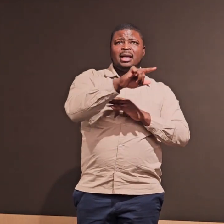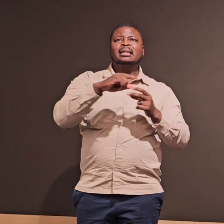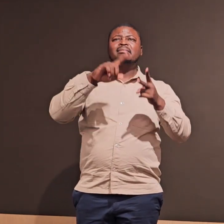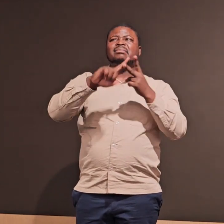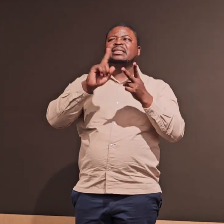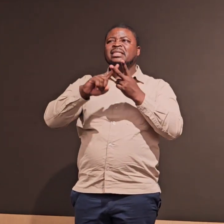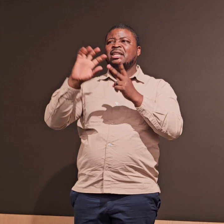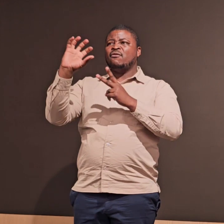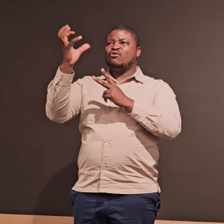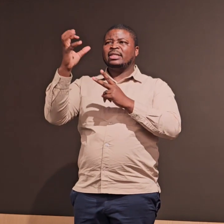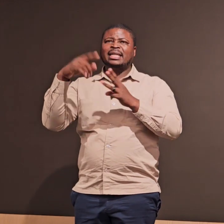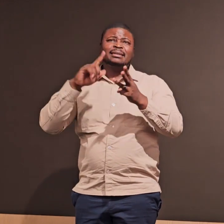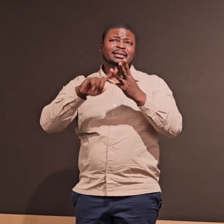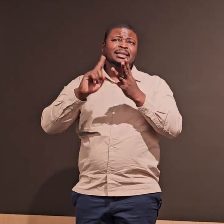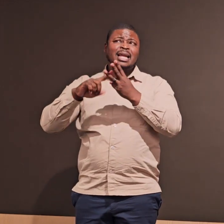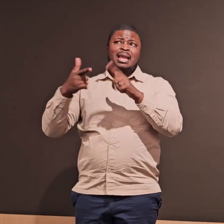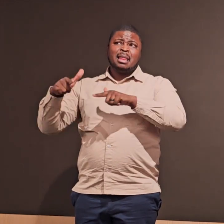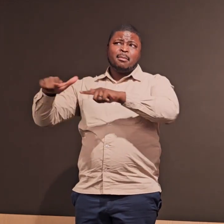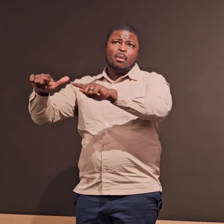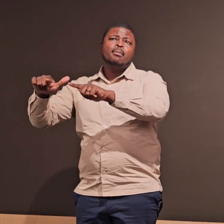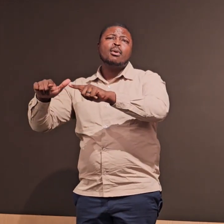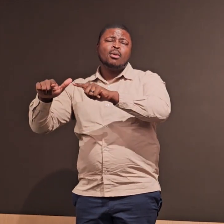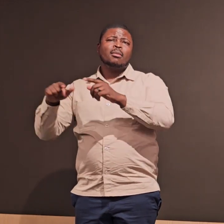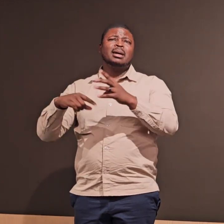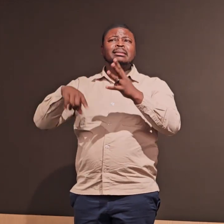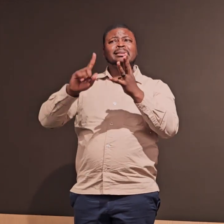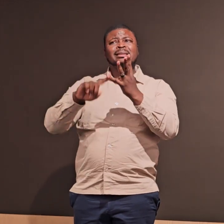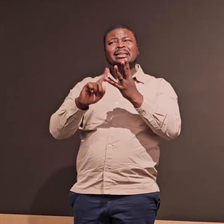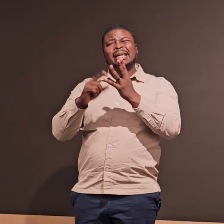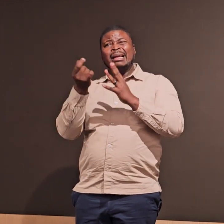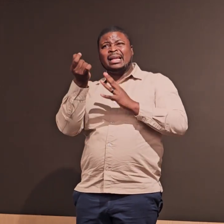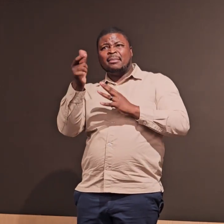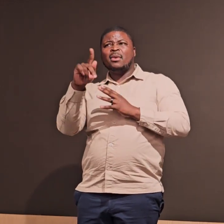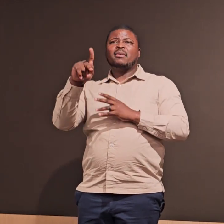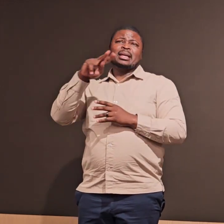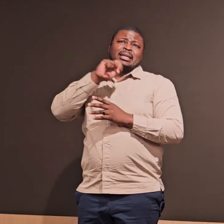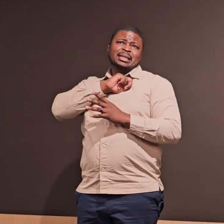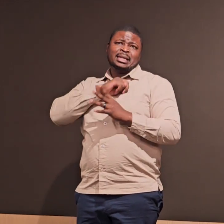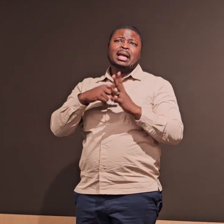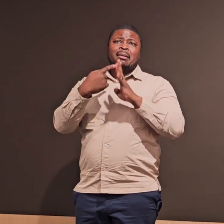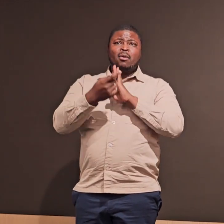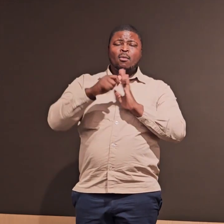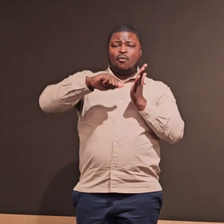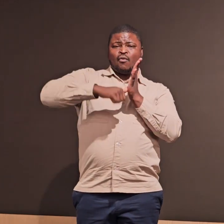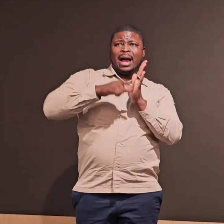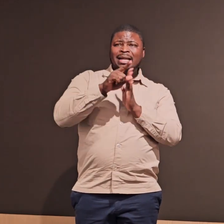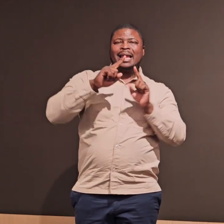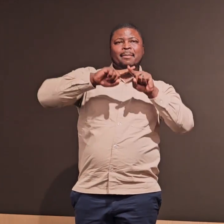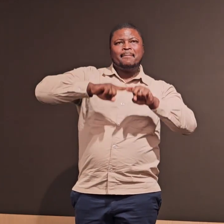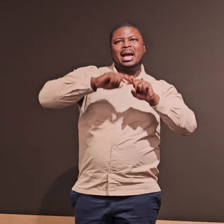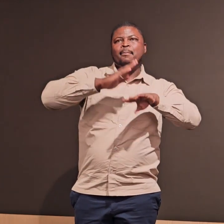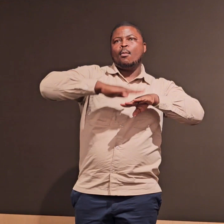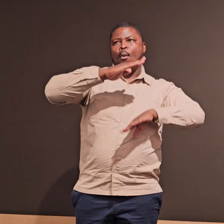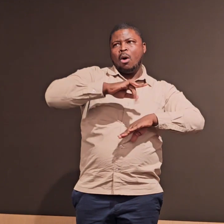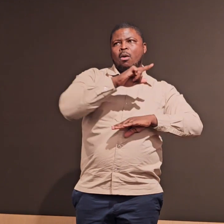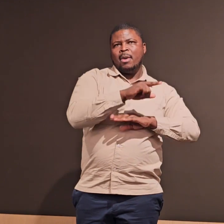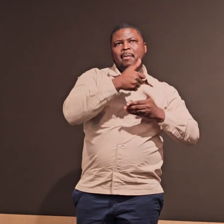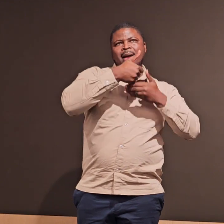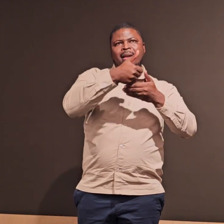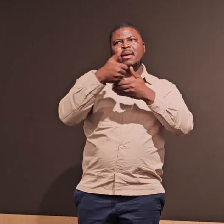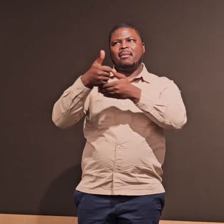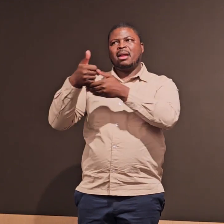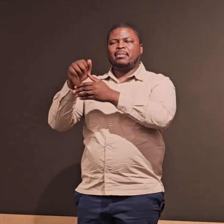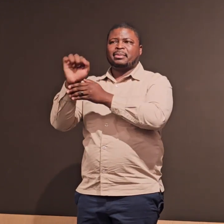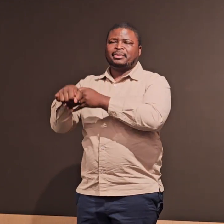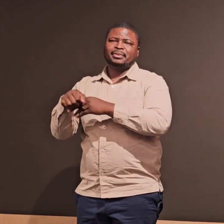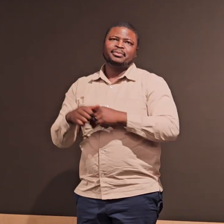Free State as well as Limpopo, and a little bit of KZN there. And in terms of